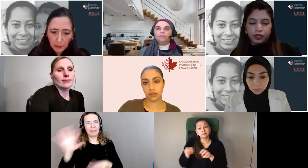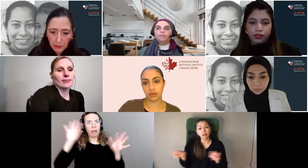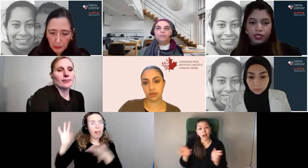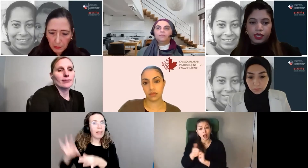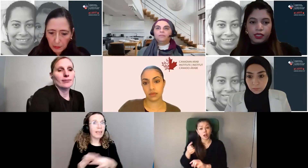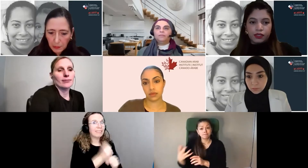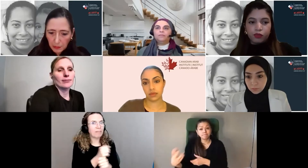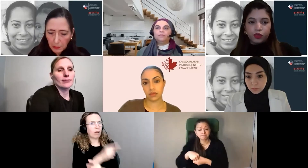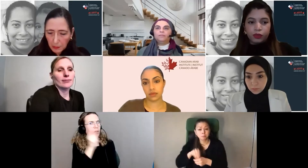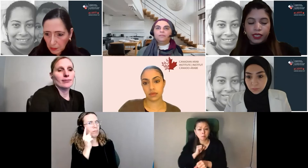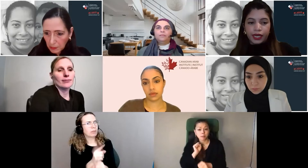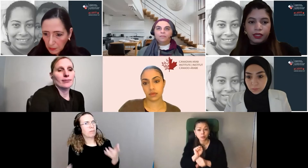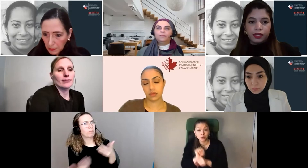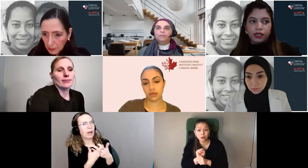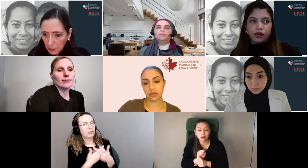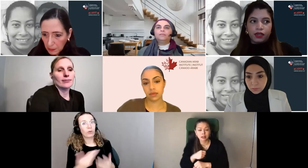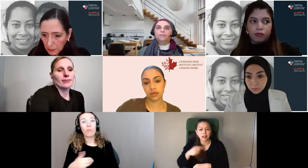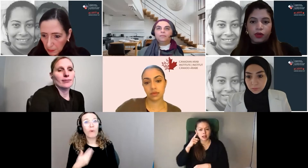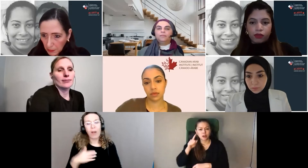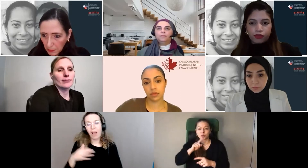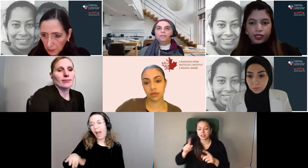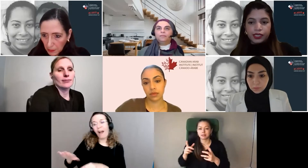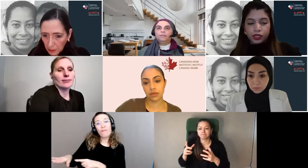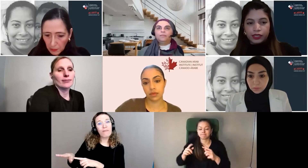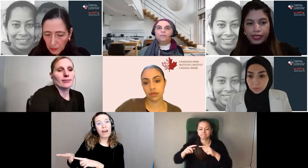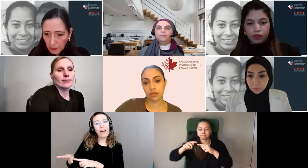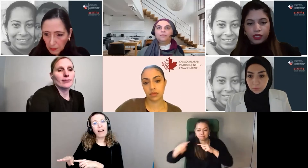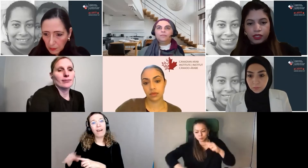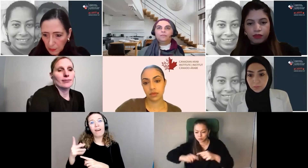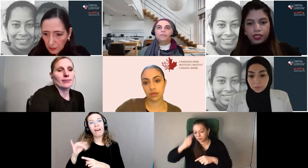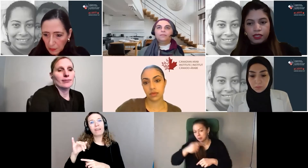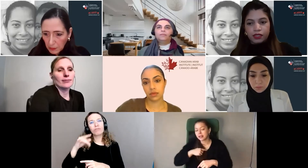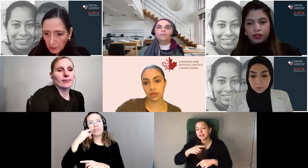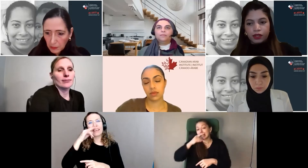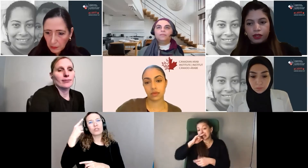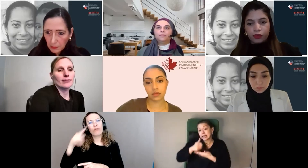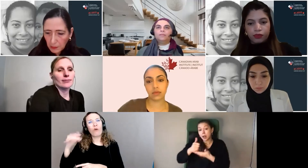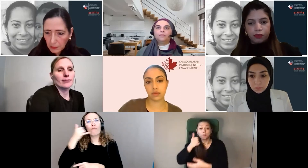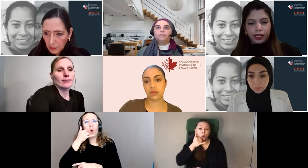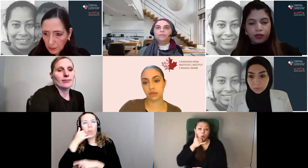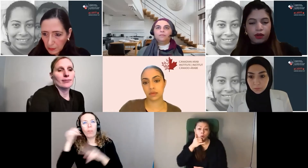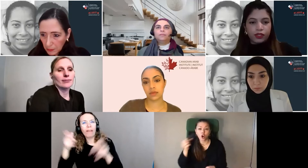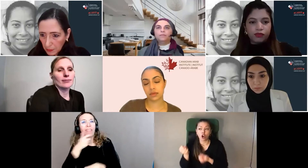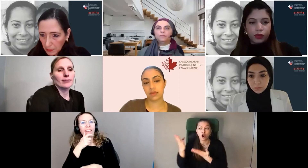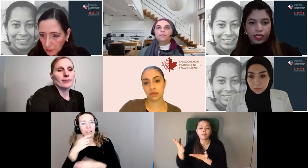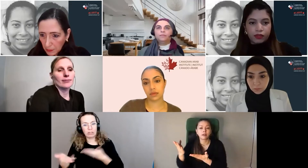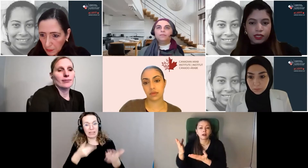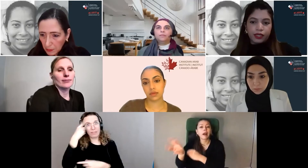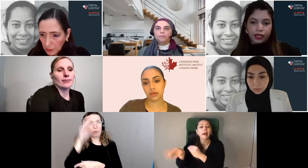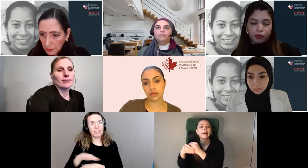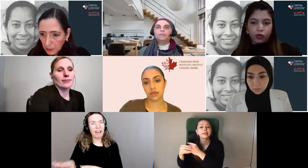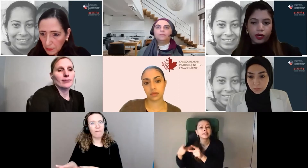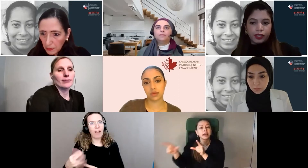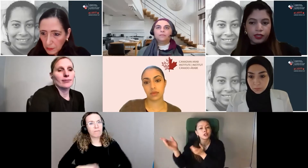especially because Kids Help Phone began offering additional language service, where we began offering phone